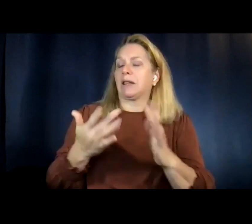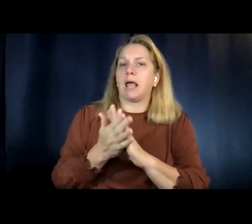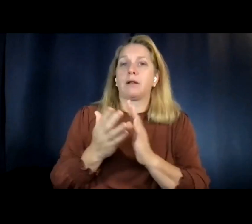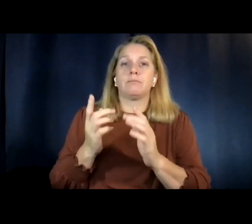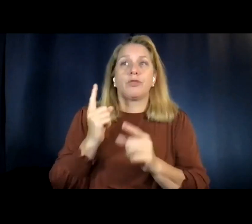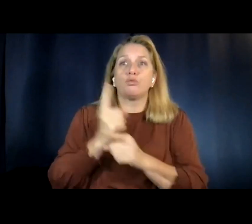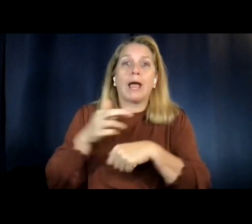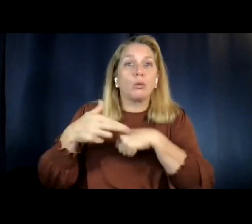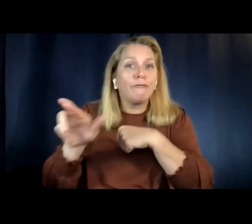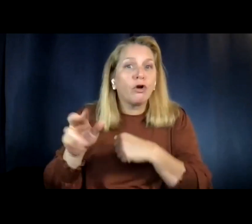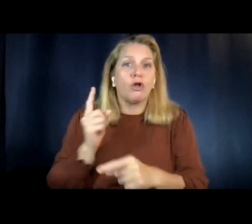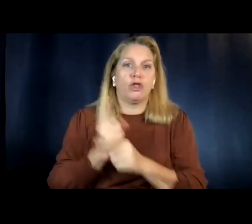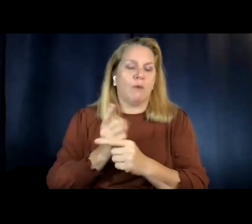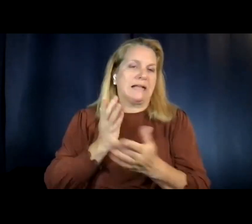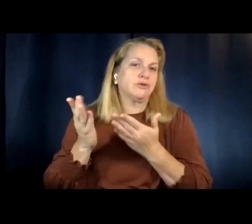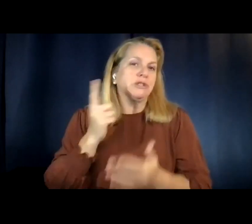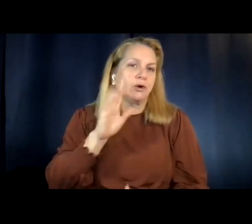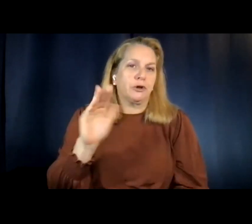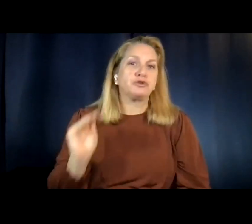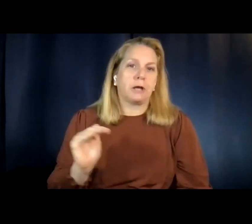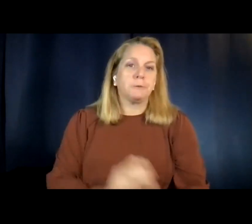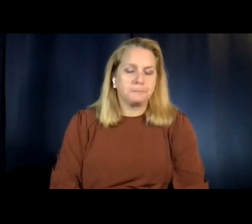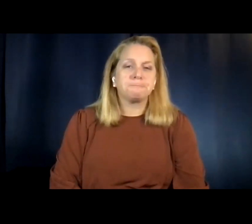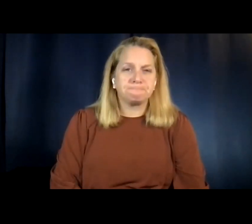right services for your child.